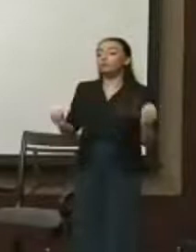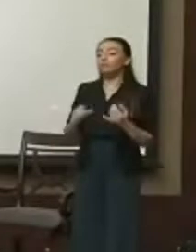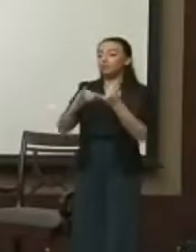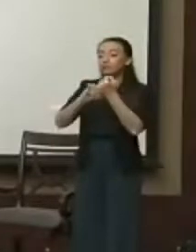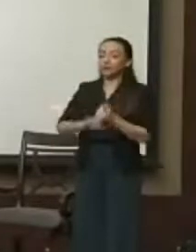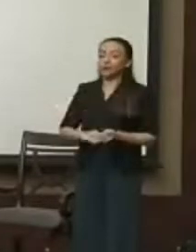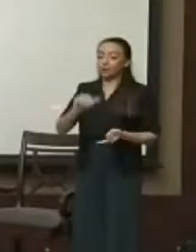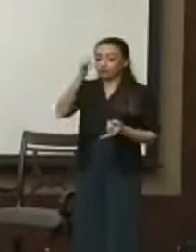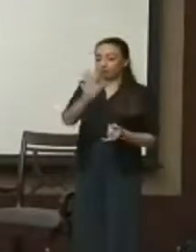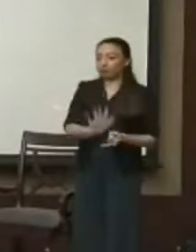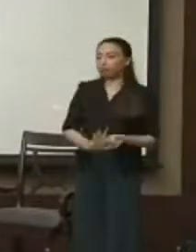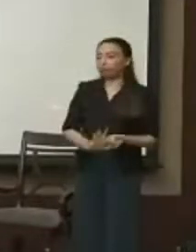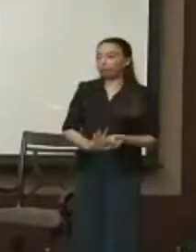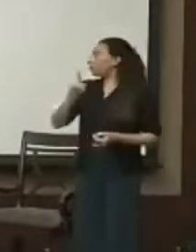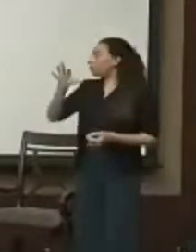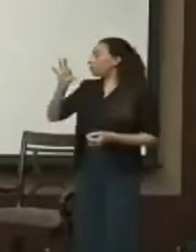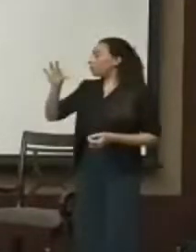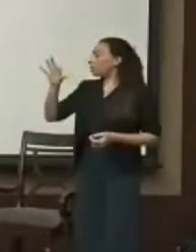India. From